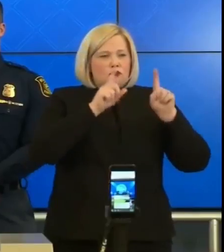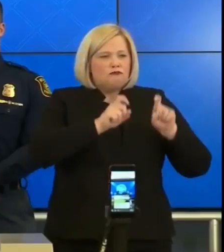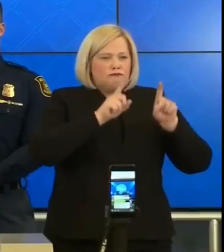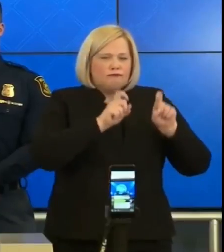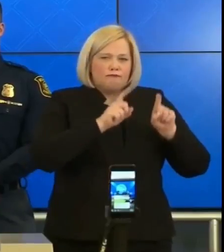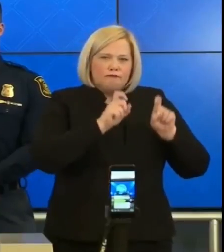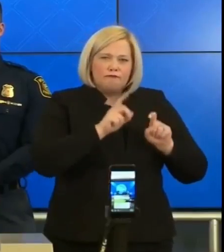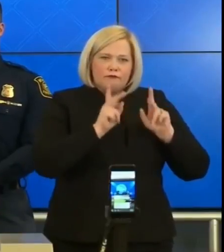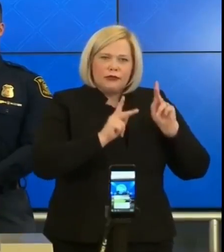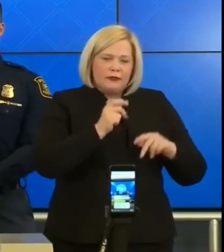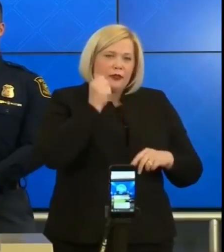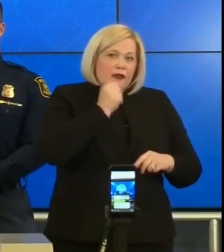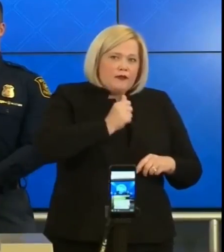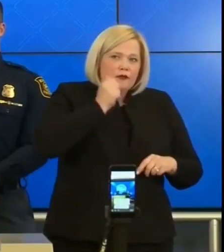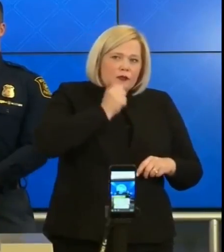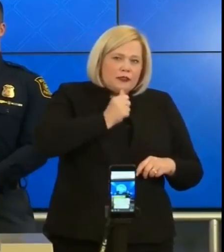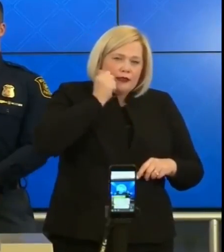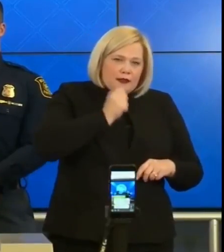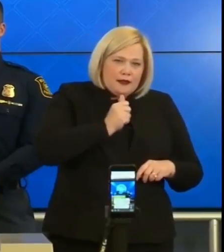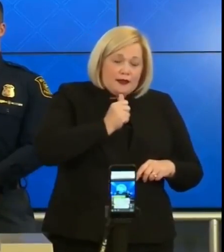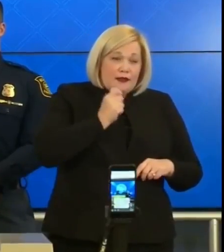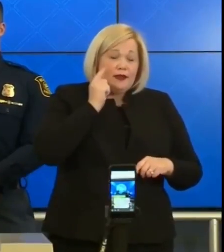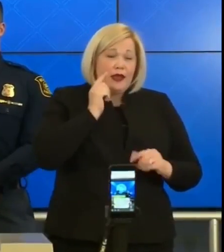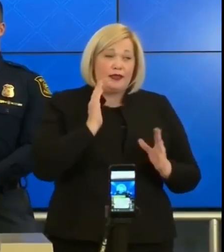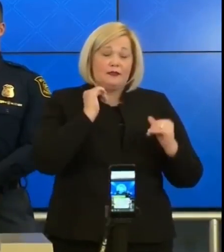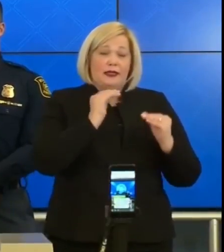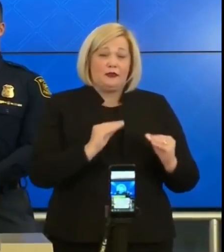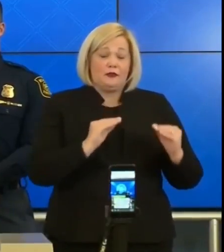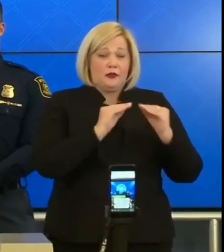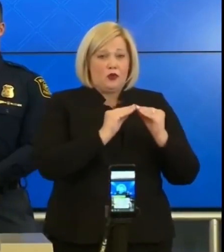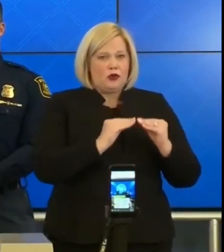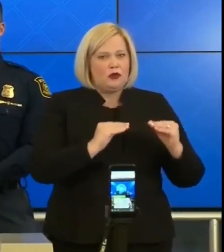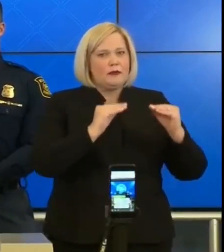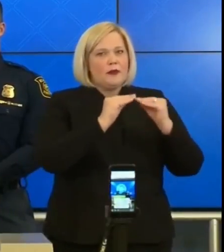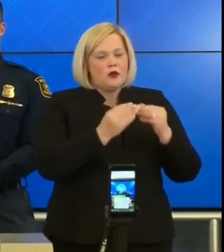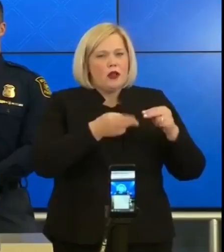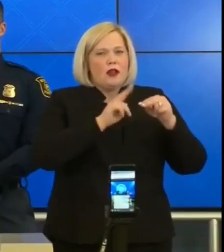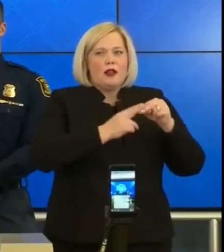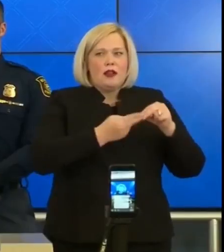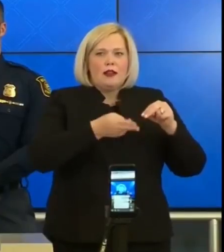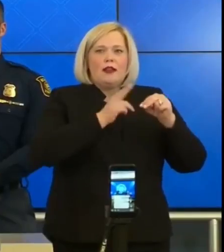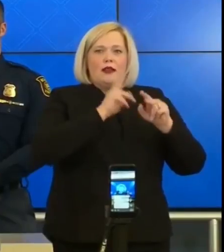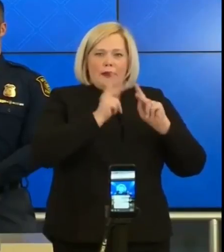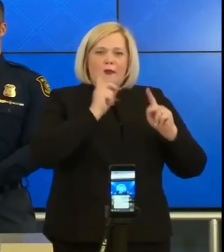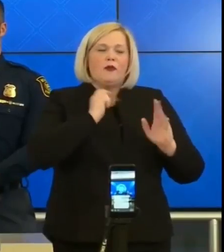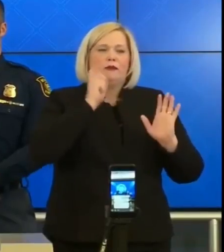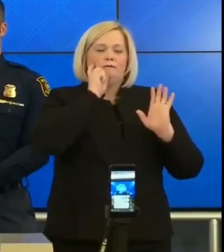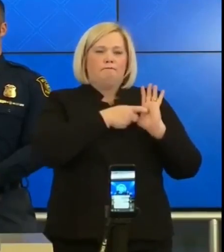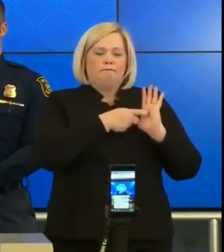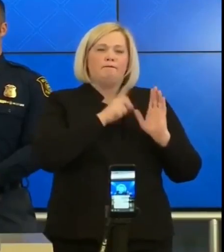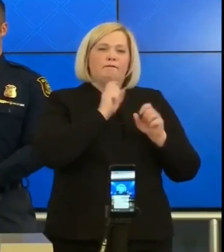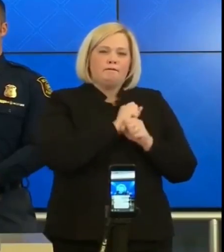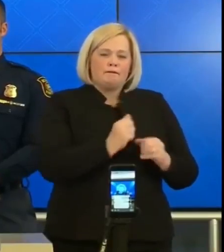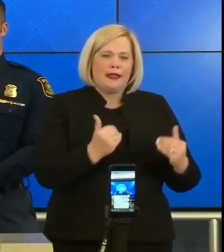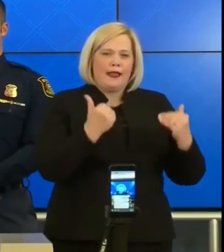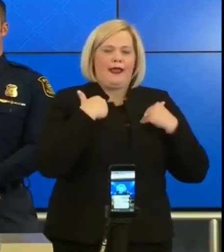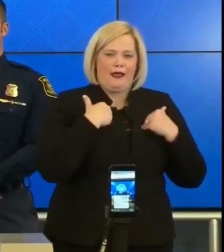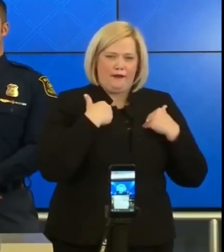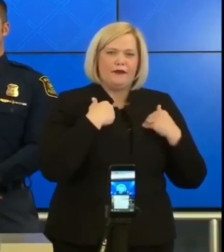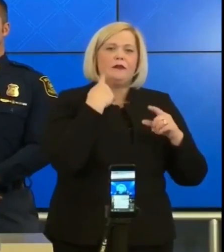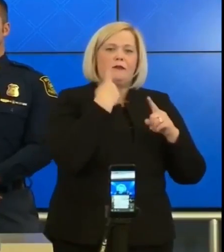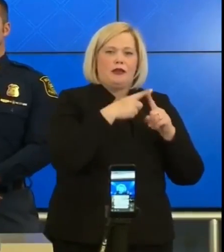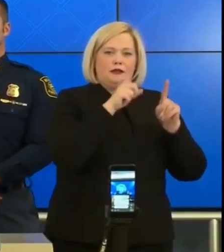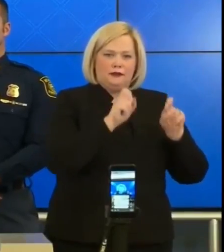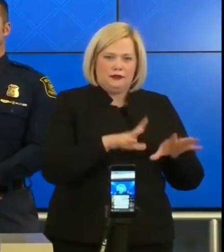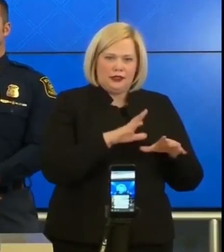lab every day, and I expect there to be more and more positive cases identified. There's evidence